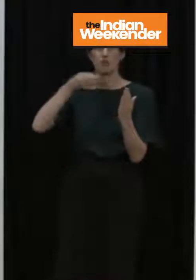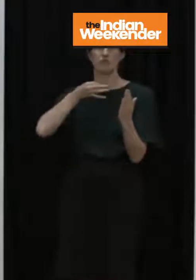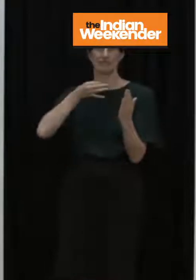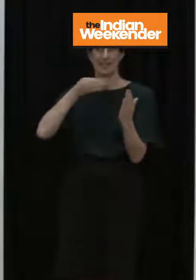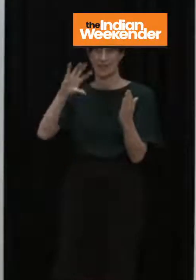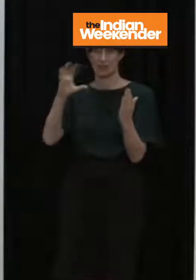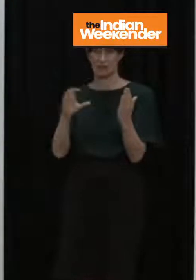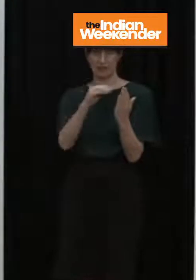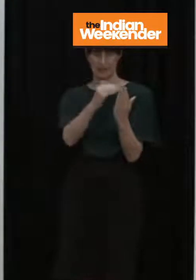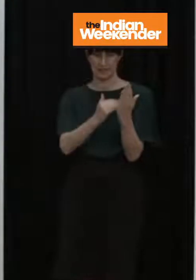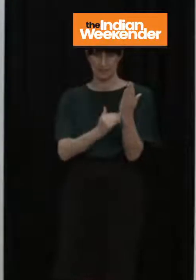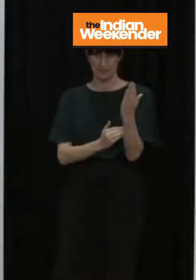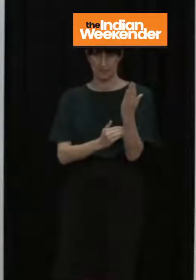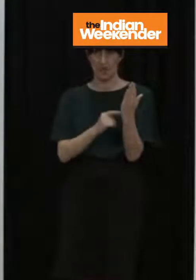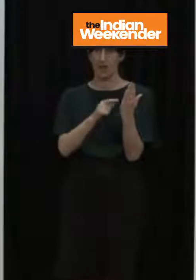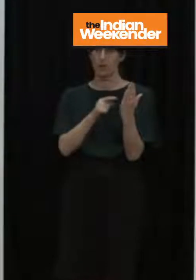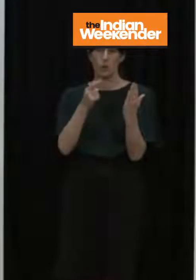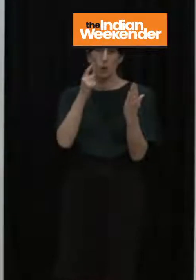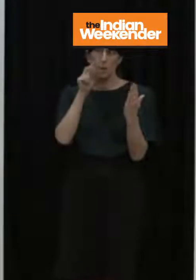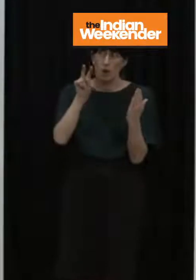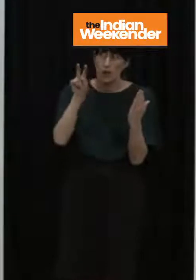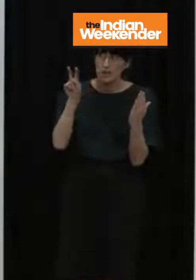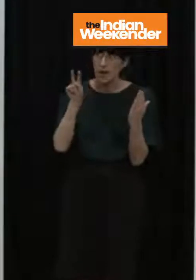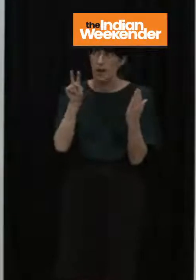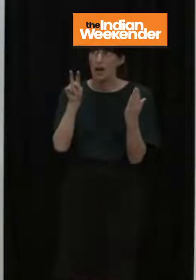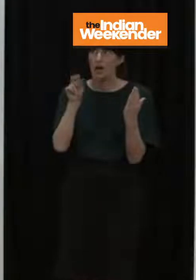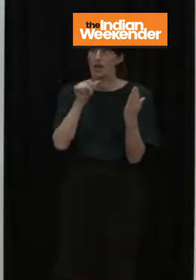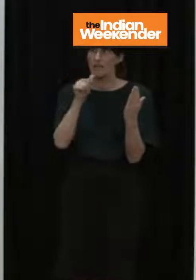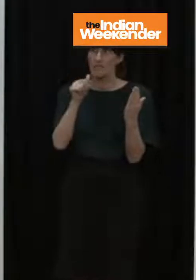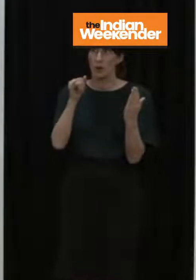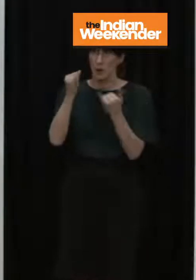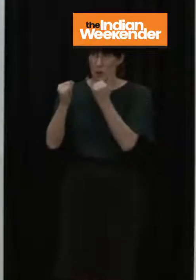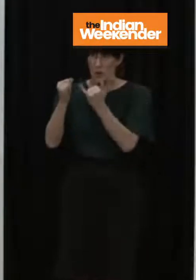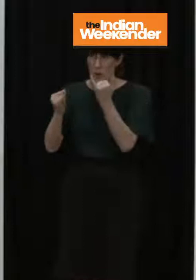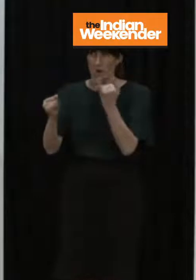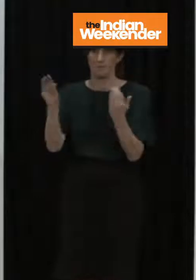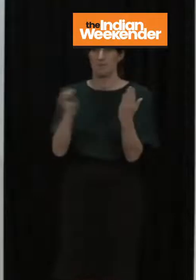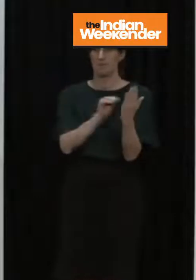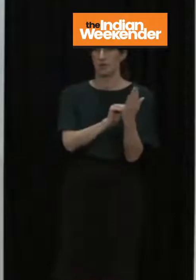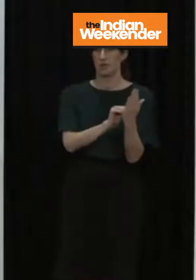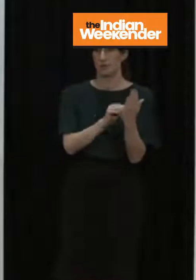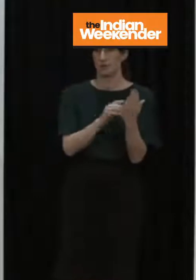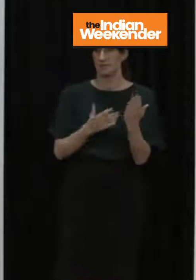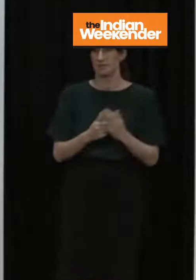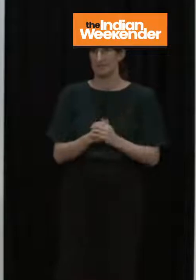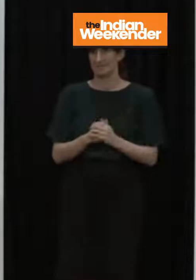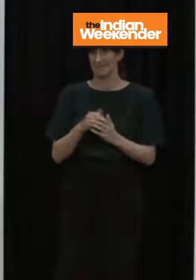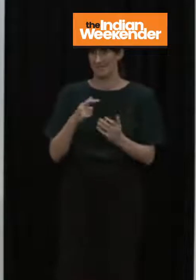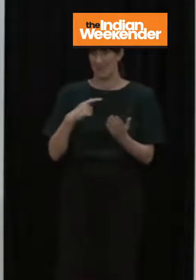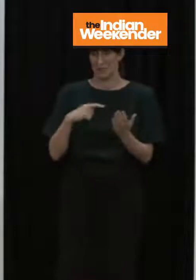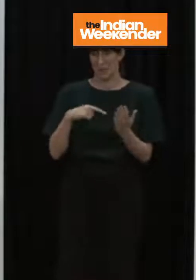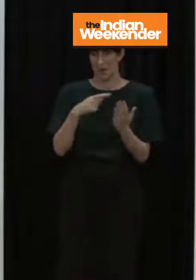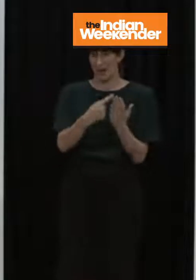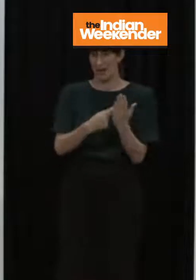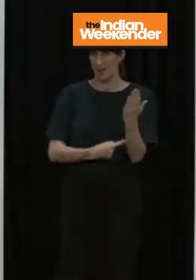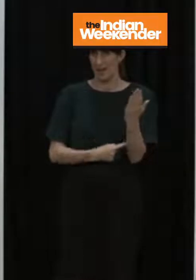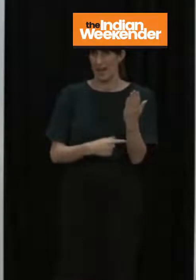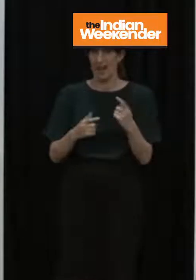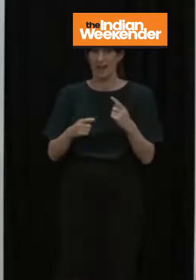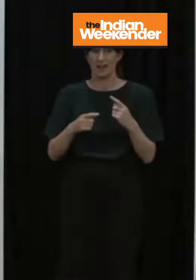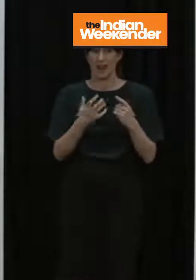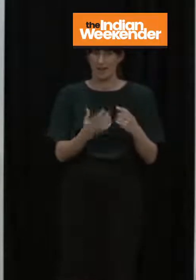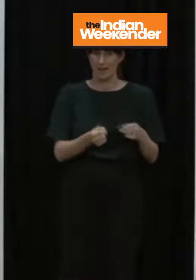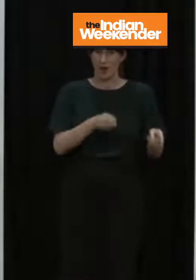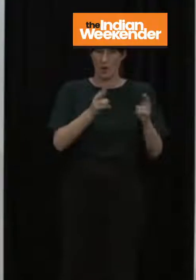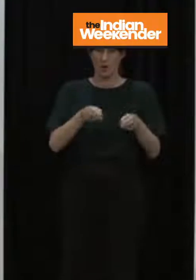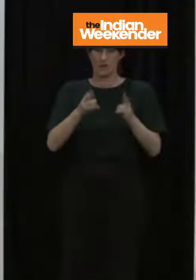but obviously we would monitor closely any further developments from here. The whole point of having that and continuing to have MIQ around is